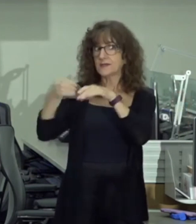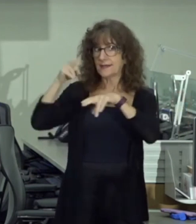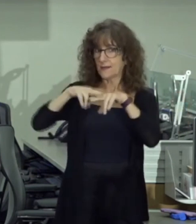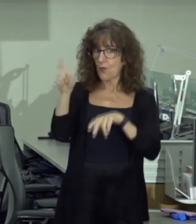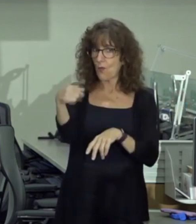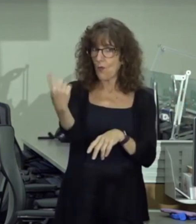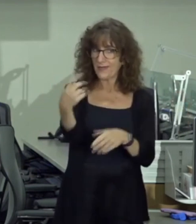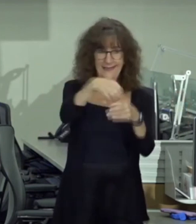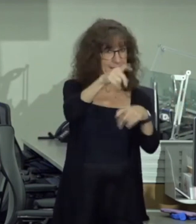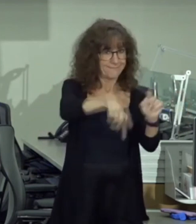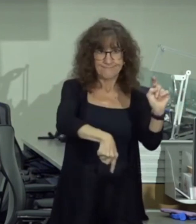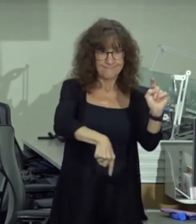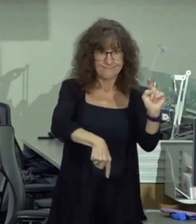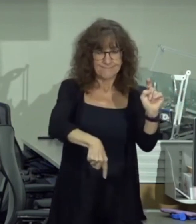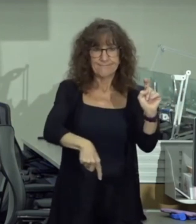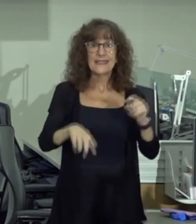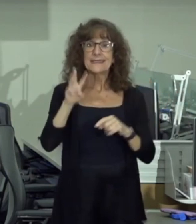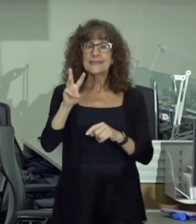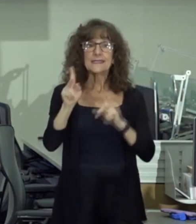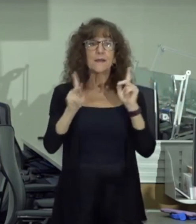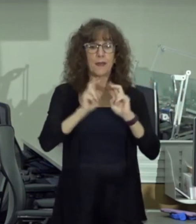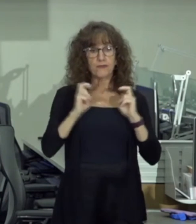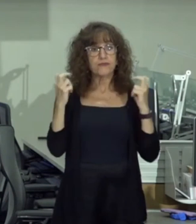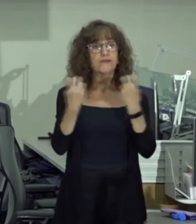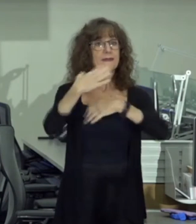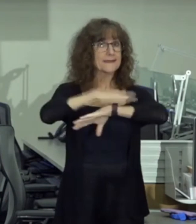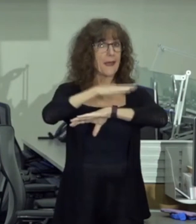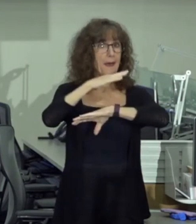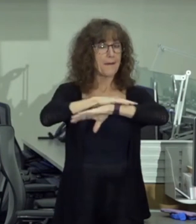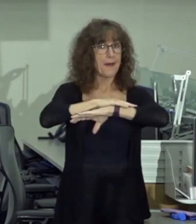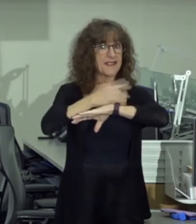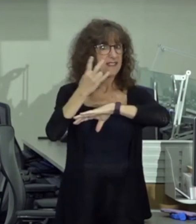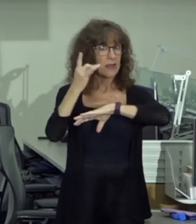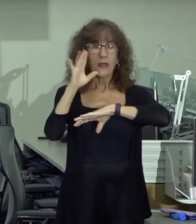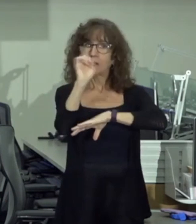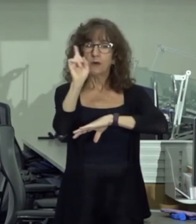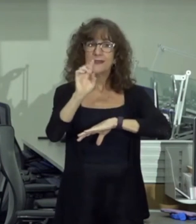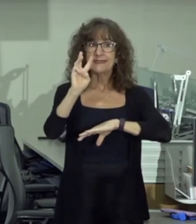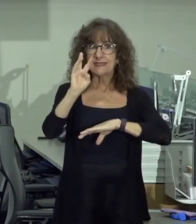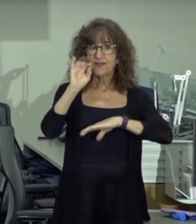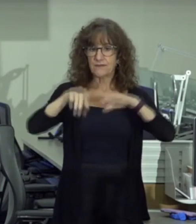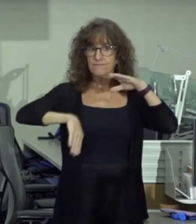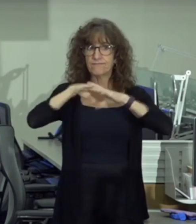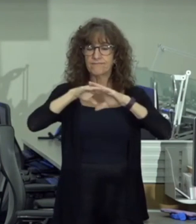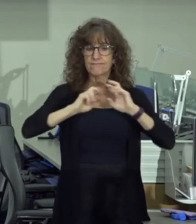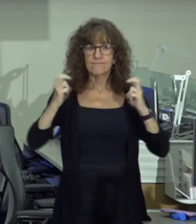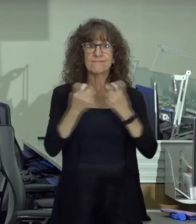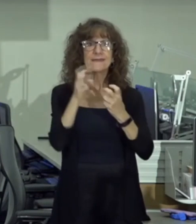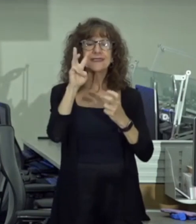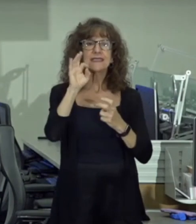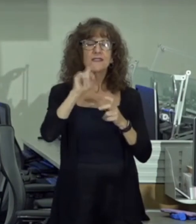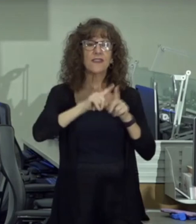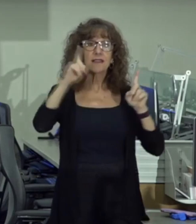only, and there can be no more than 6 people seated at a table. Tables must be at least 6 feet apart, and no more than